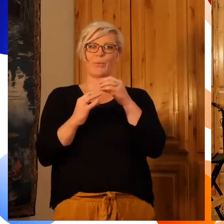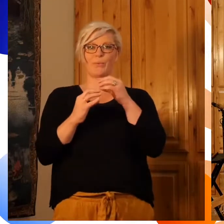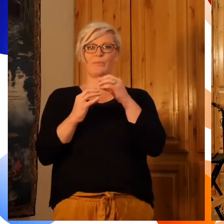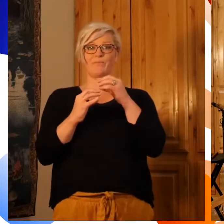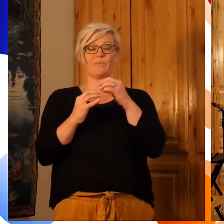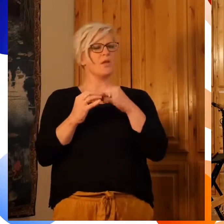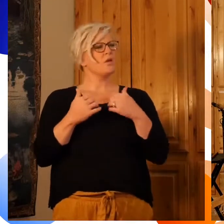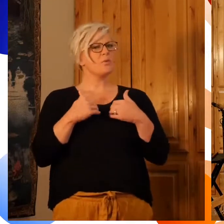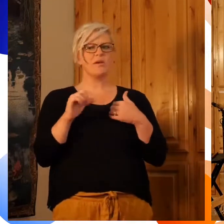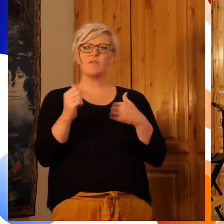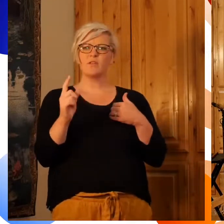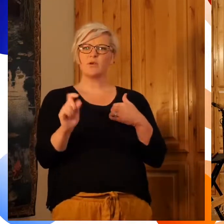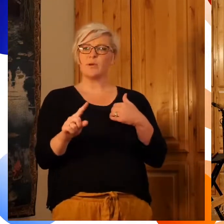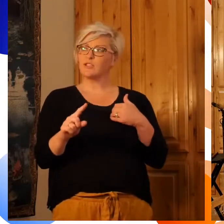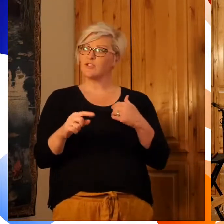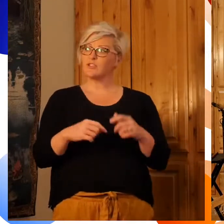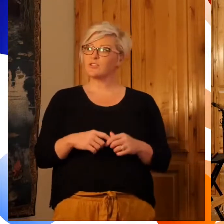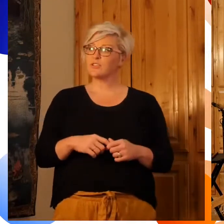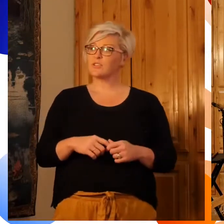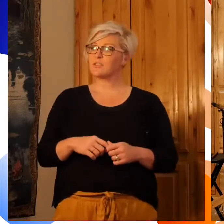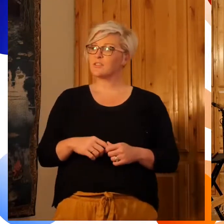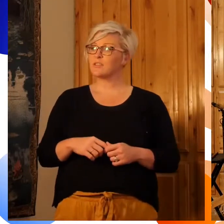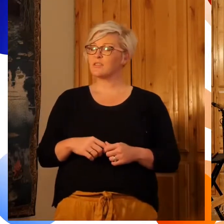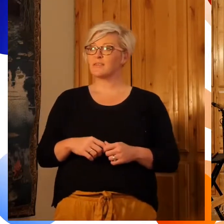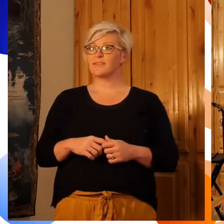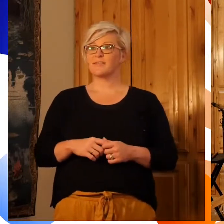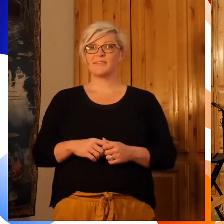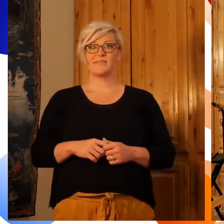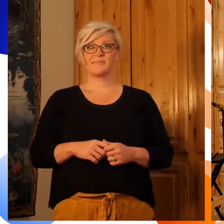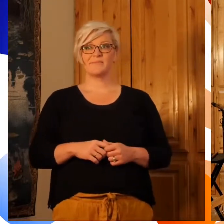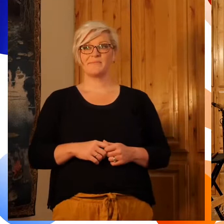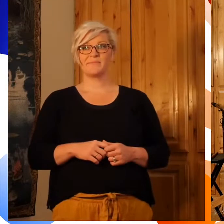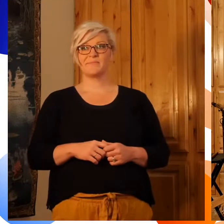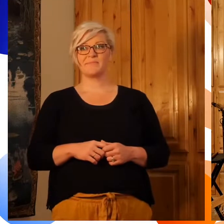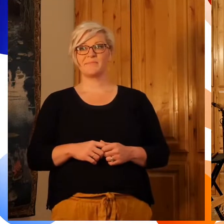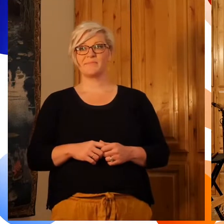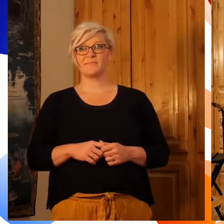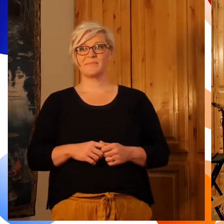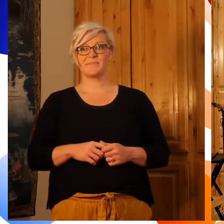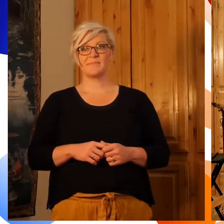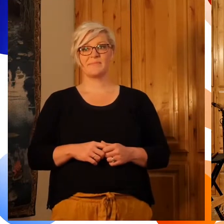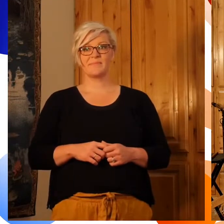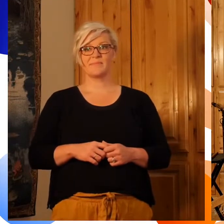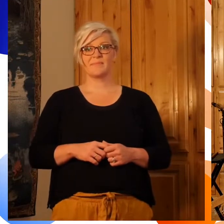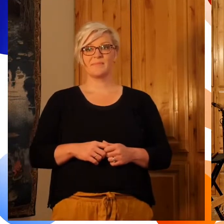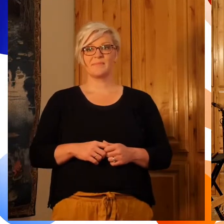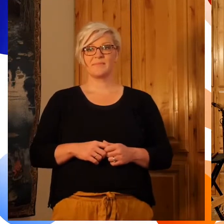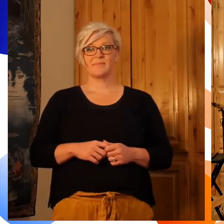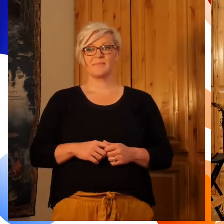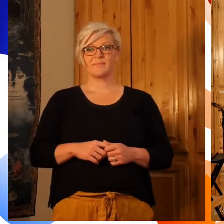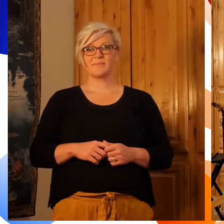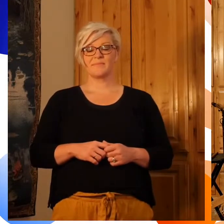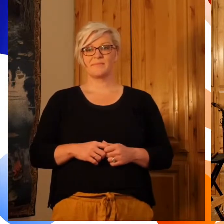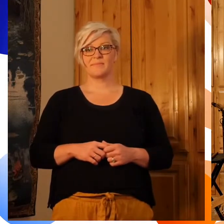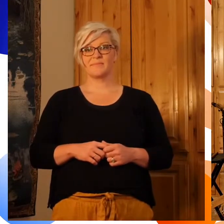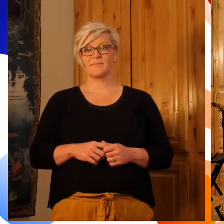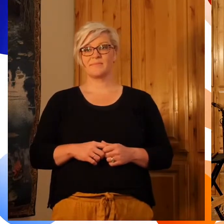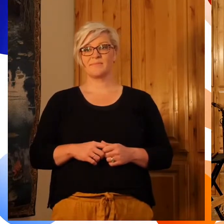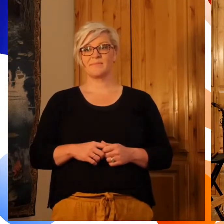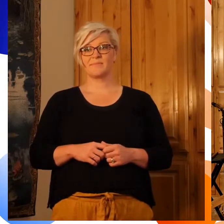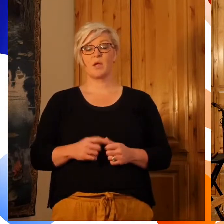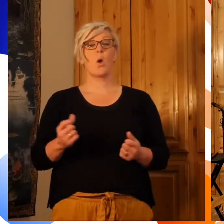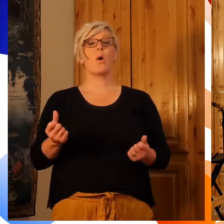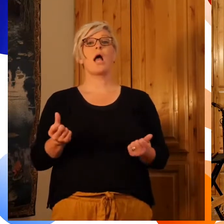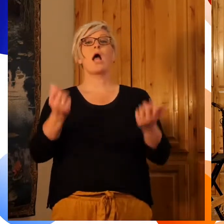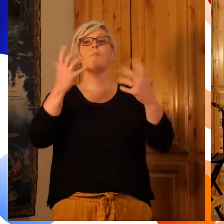question yet? We can think of one really quick. Oh, here we go. Yeah. How much time? Oh, we